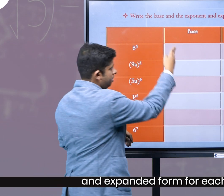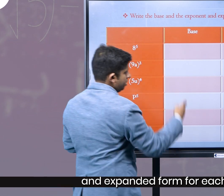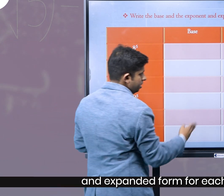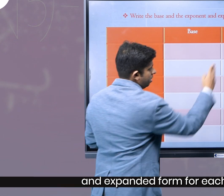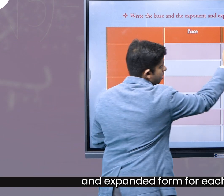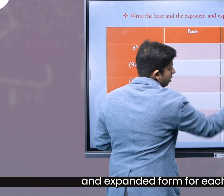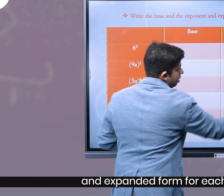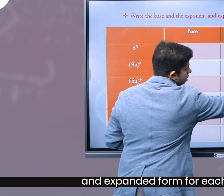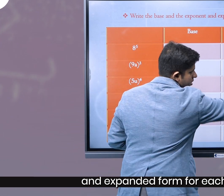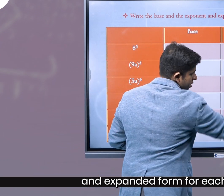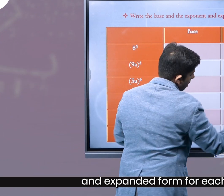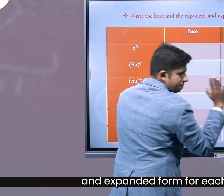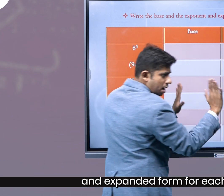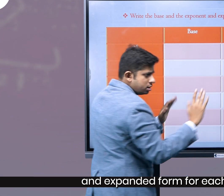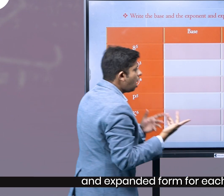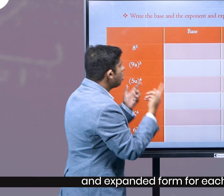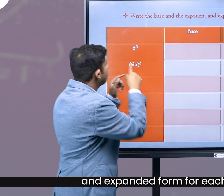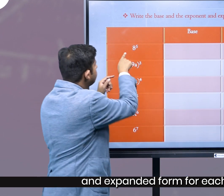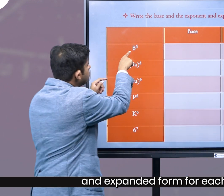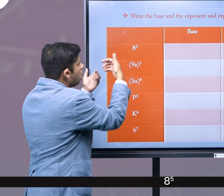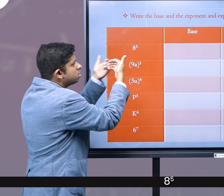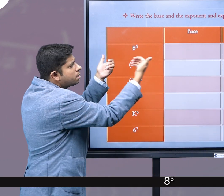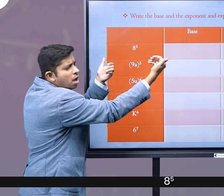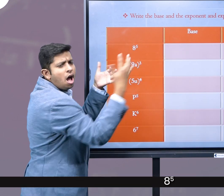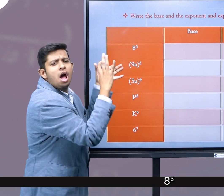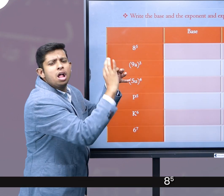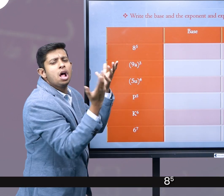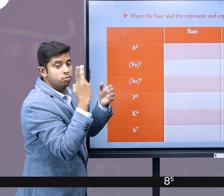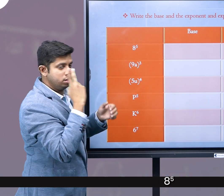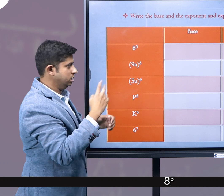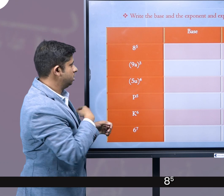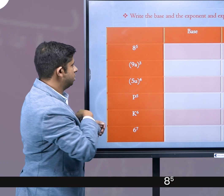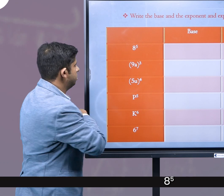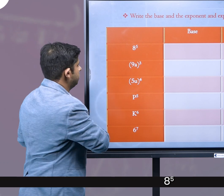8 to the power of 5.